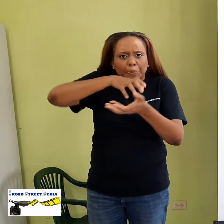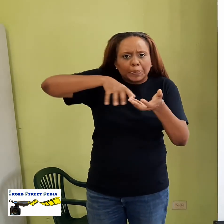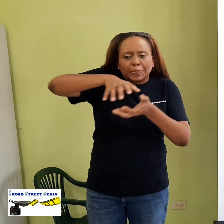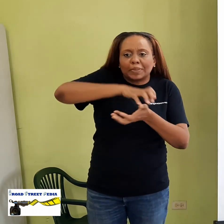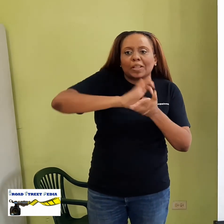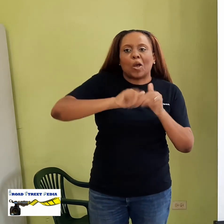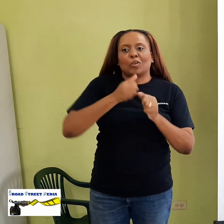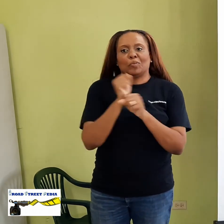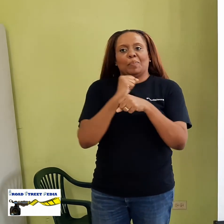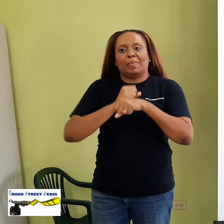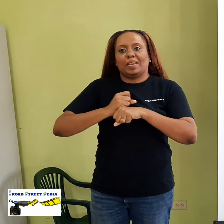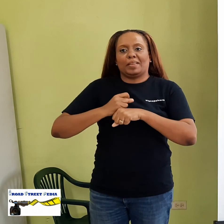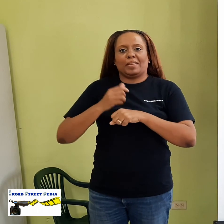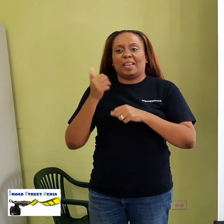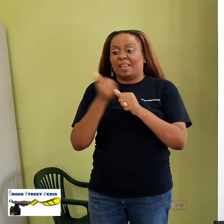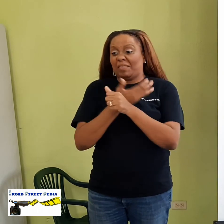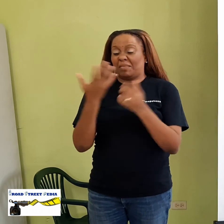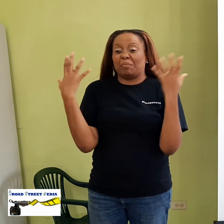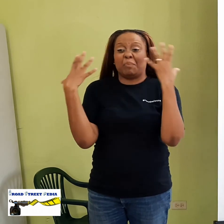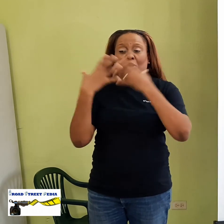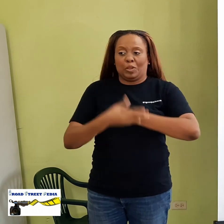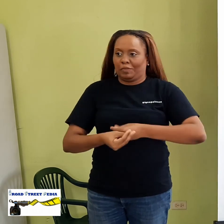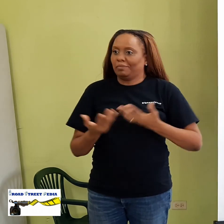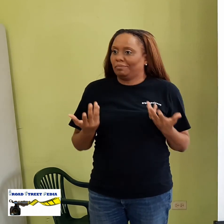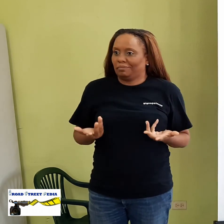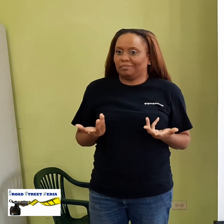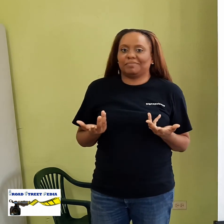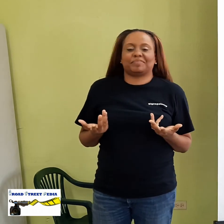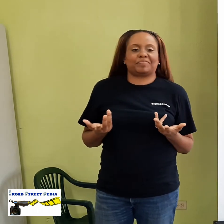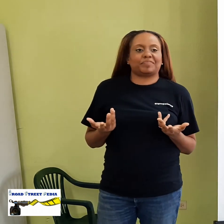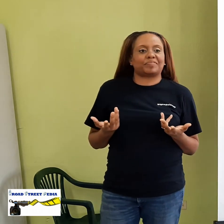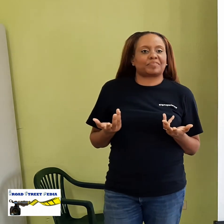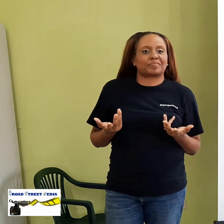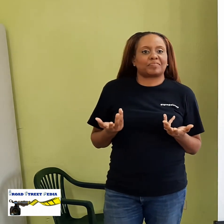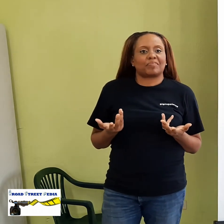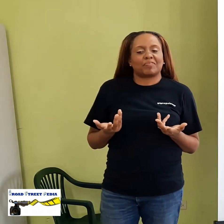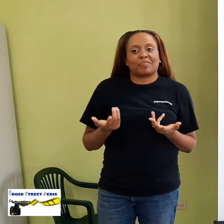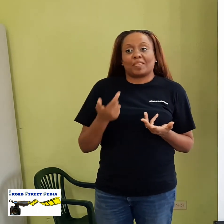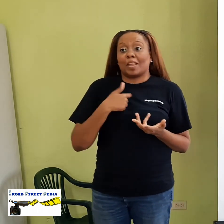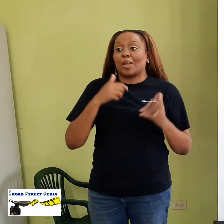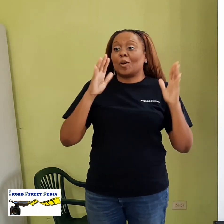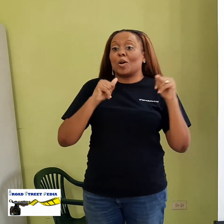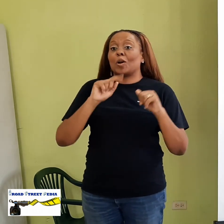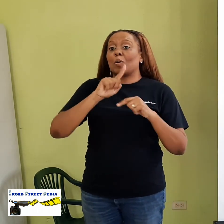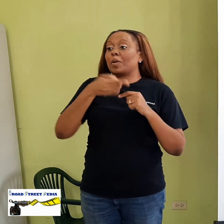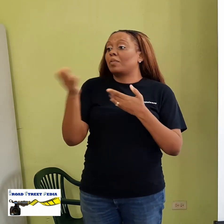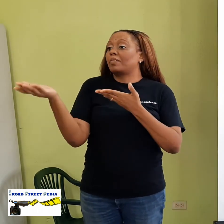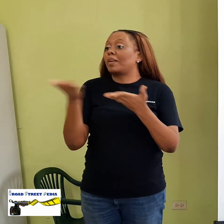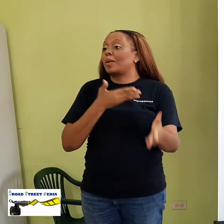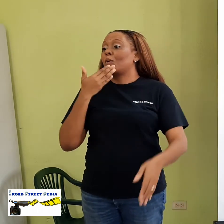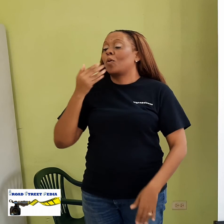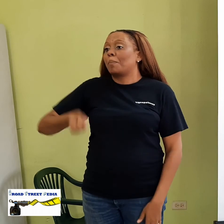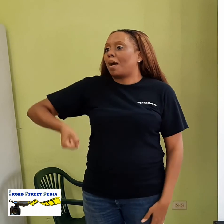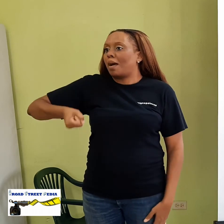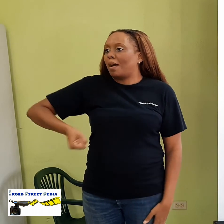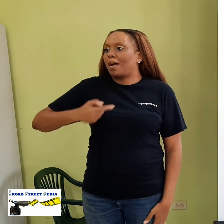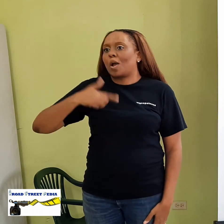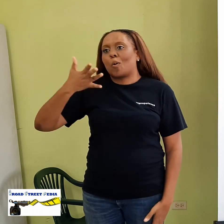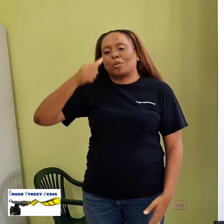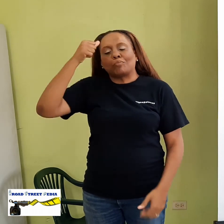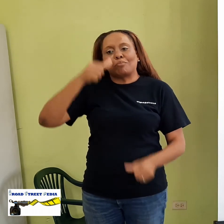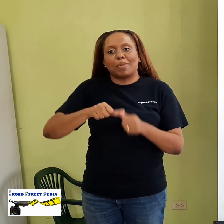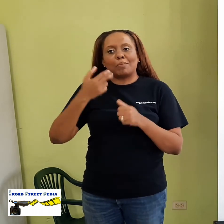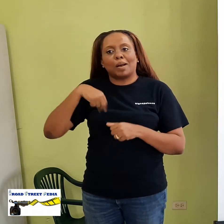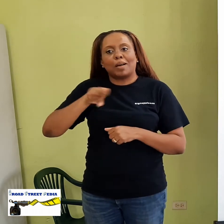gardens beautiful and to make our gardens work. So I hope that when you take your bag home this evening, you're going to remember coming here and everything